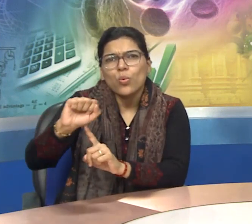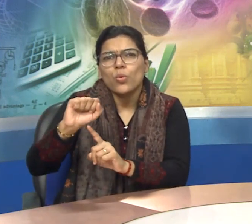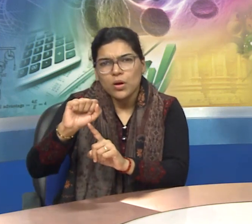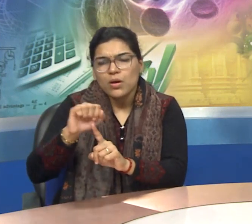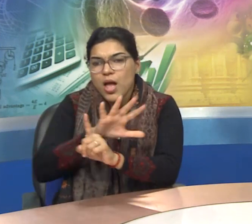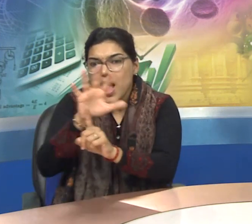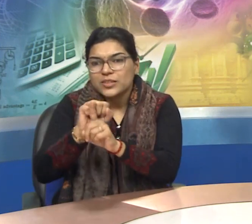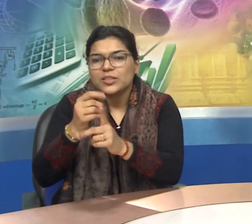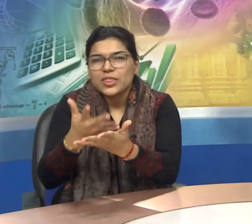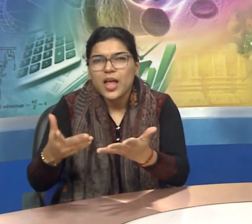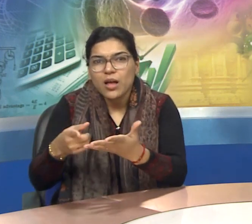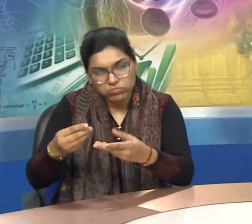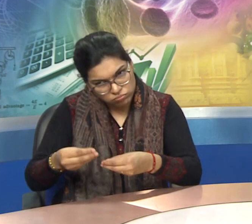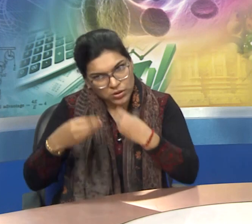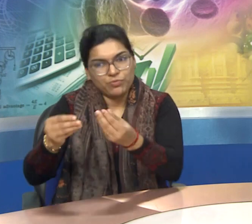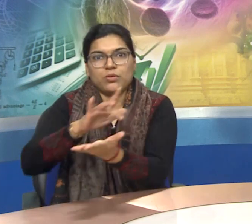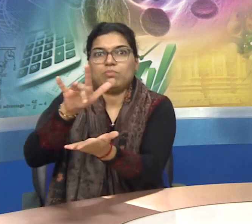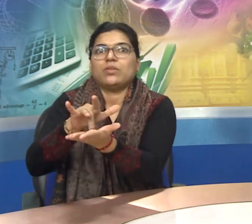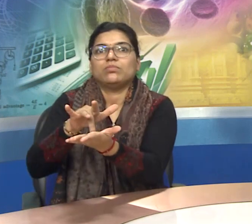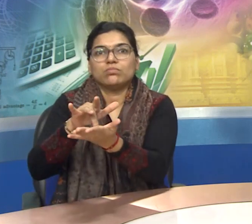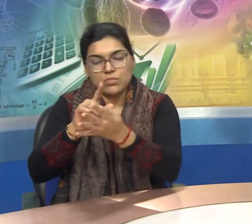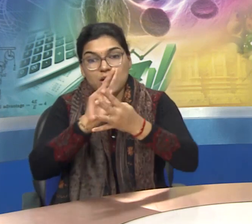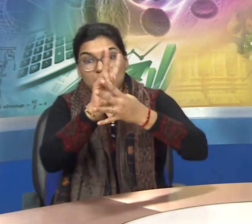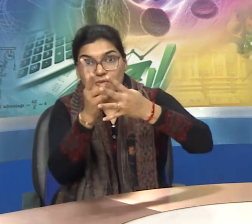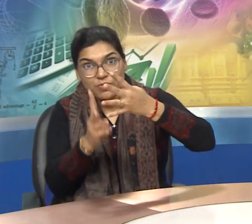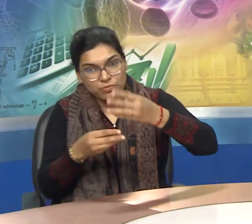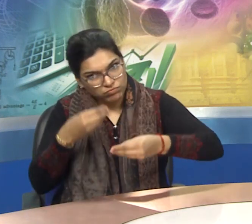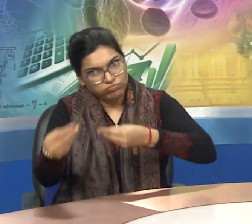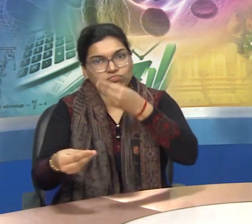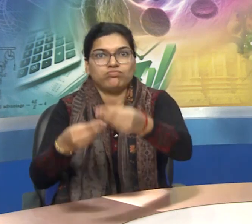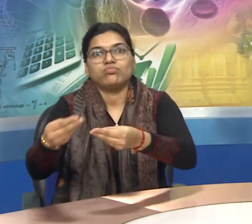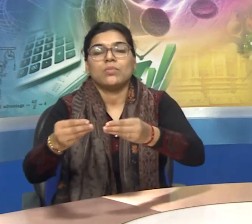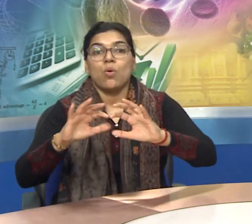is Center for Local Cultural Materials.